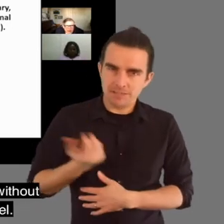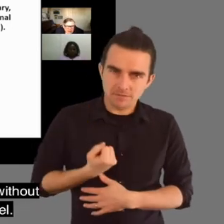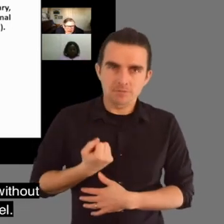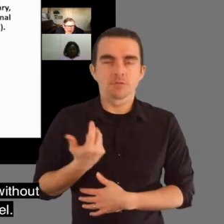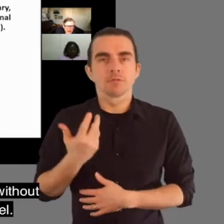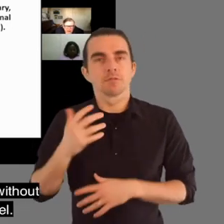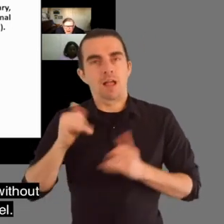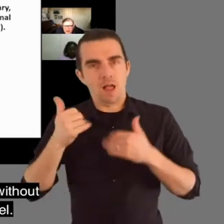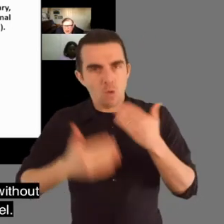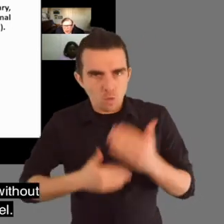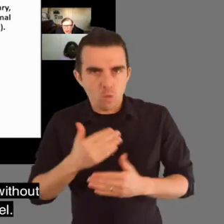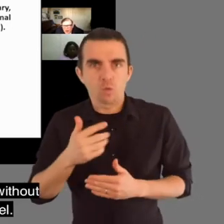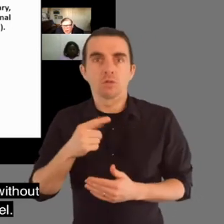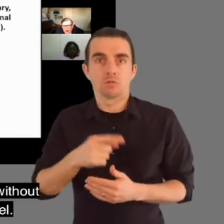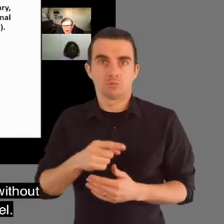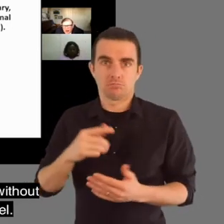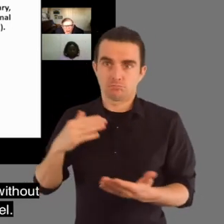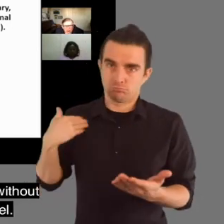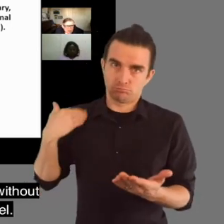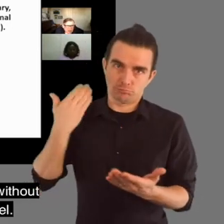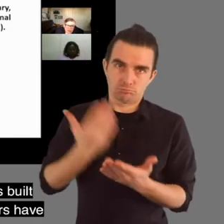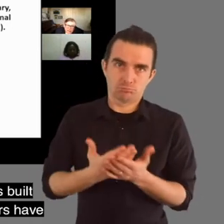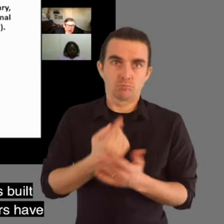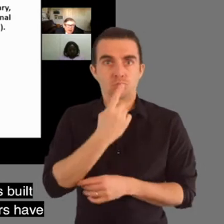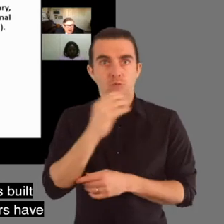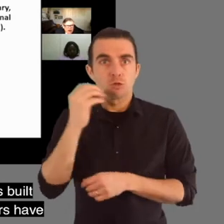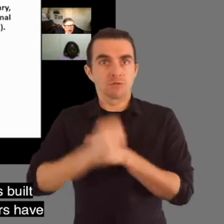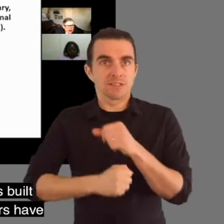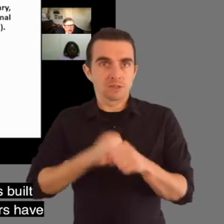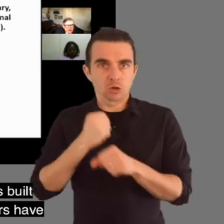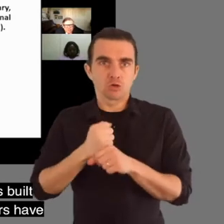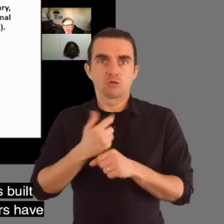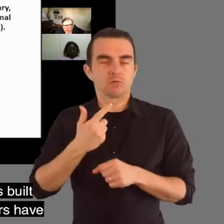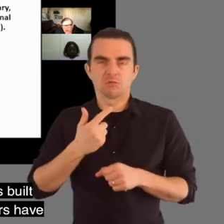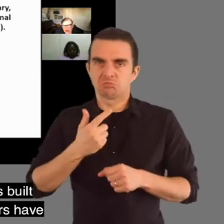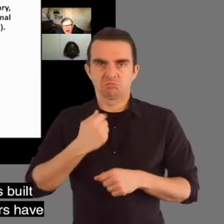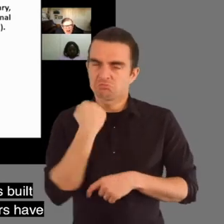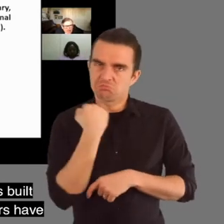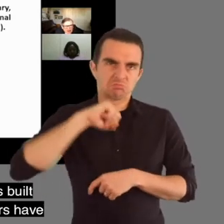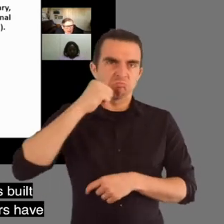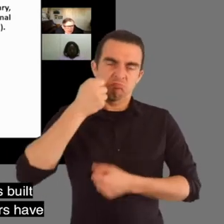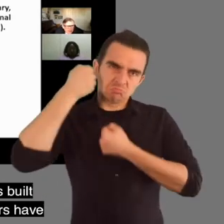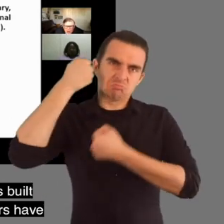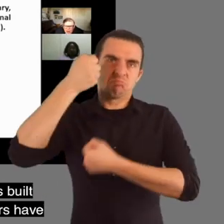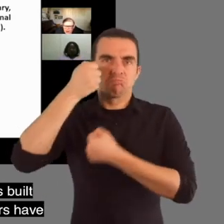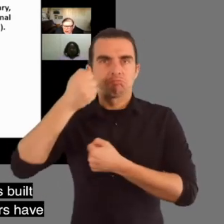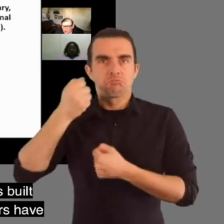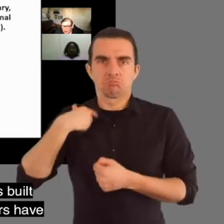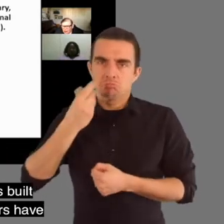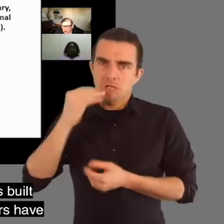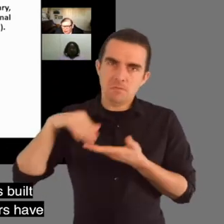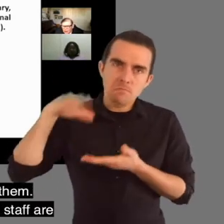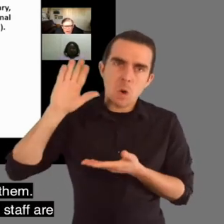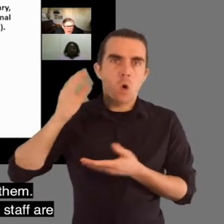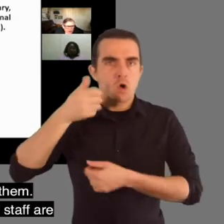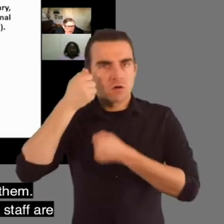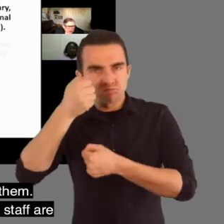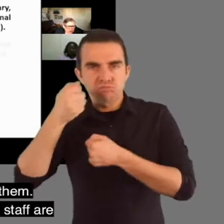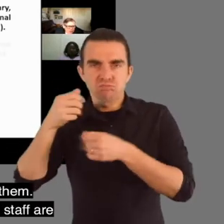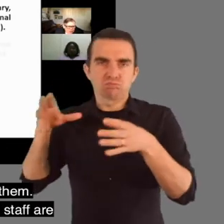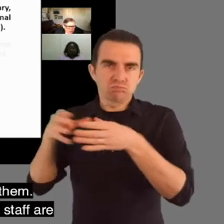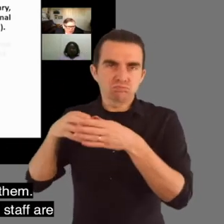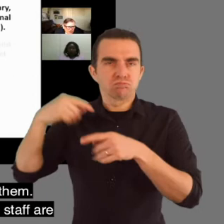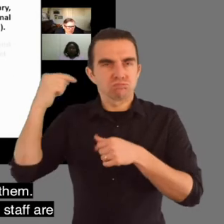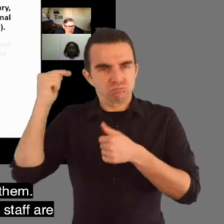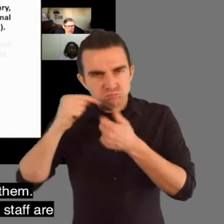often without salary or at a much lower level. And there have been trade unions built there, and over the last 100 years have gone on